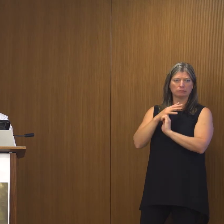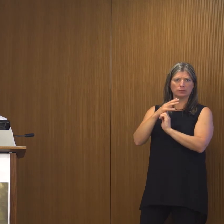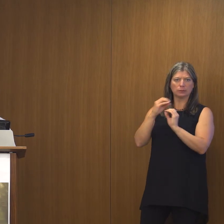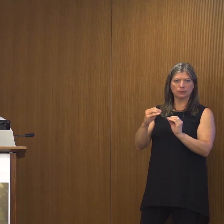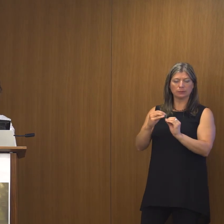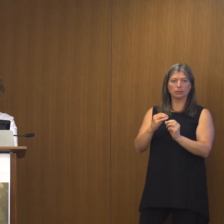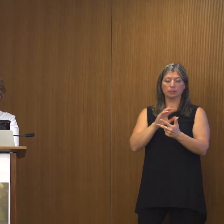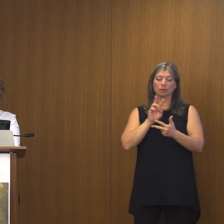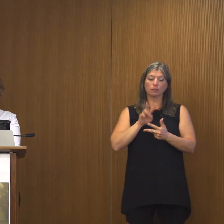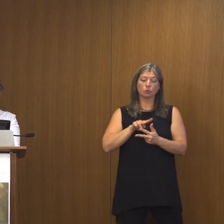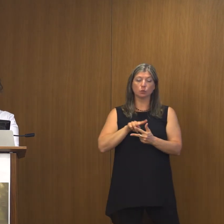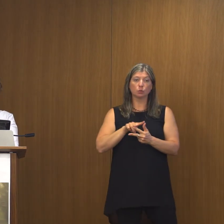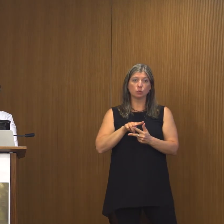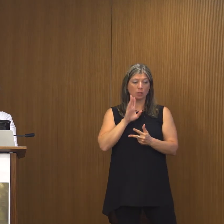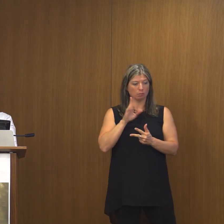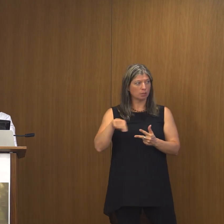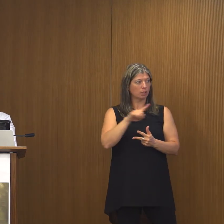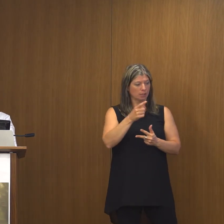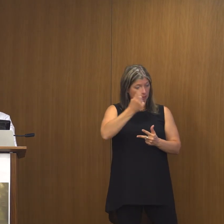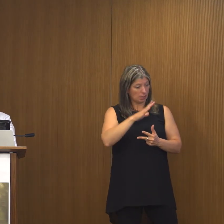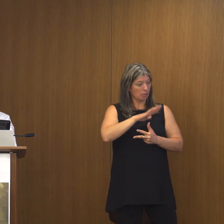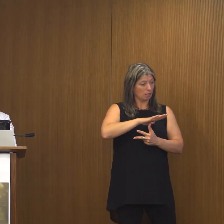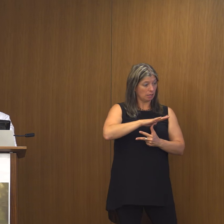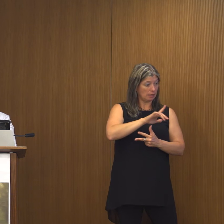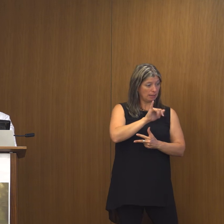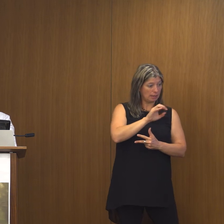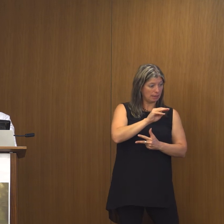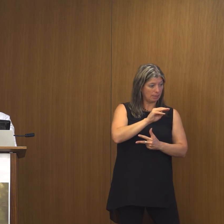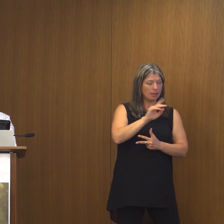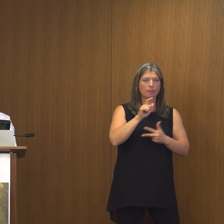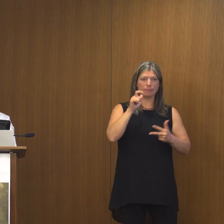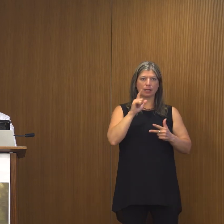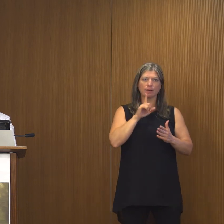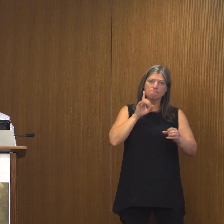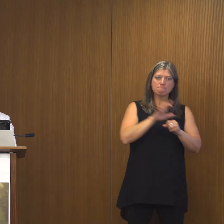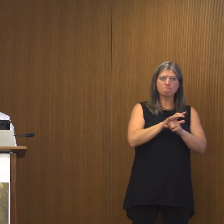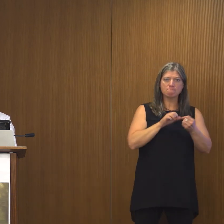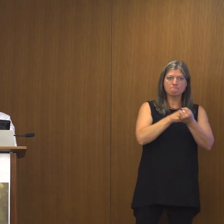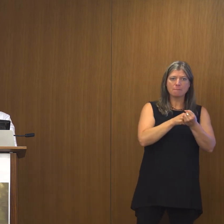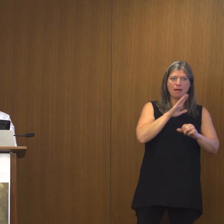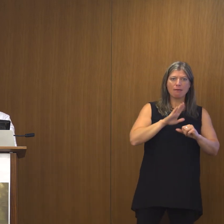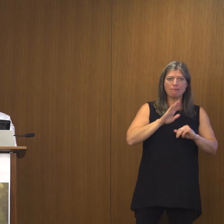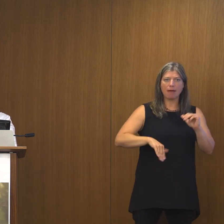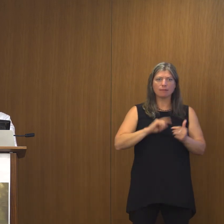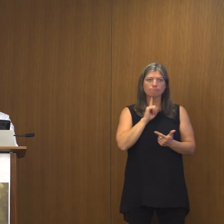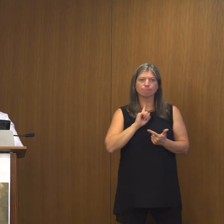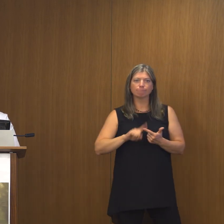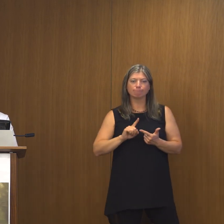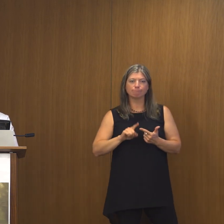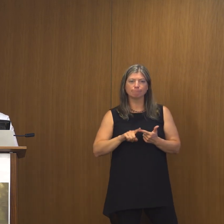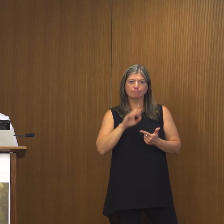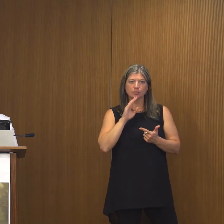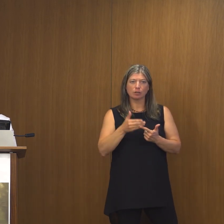take me long to understand that ensuring these rights for my son was going to be a much bigger job than ensuring them for my daughter. As Liam grew,